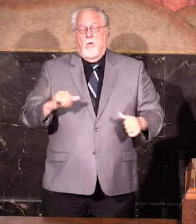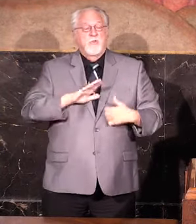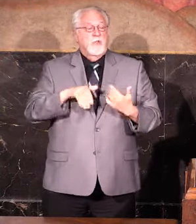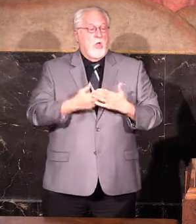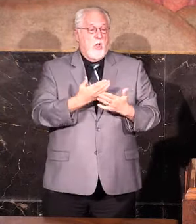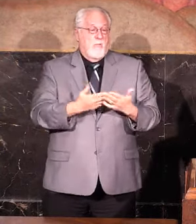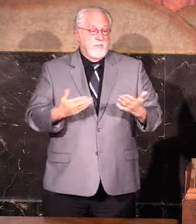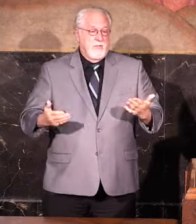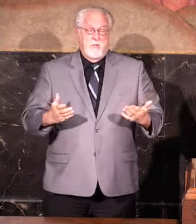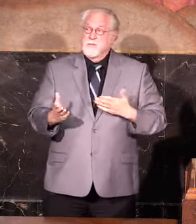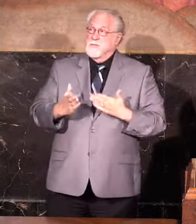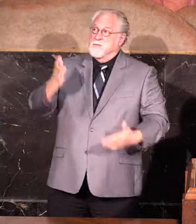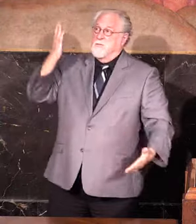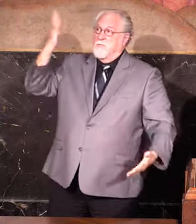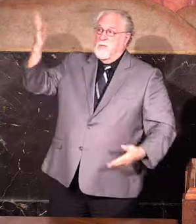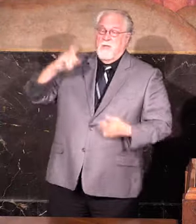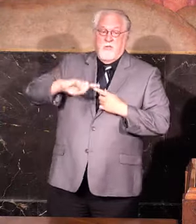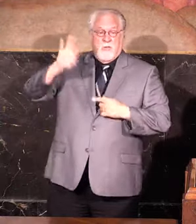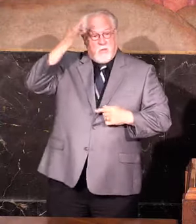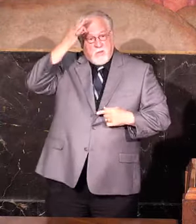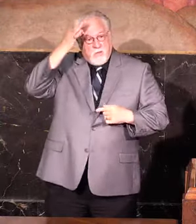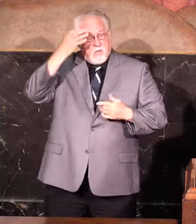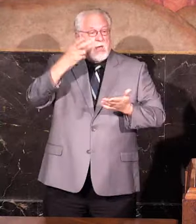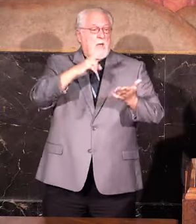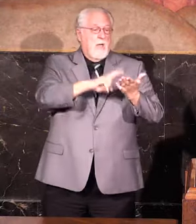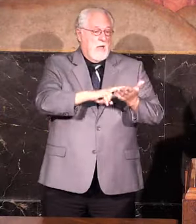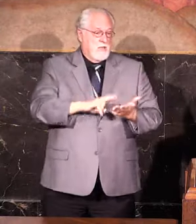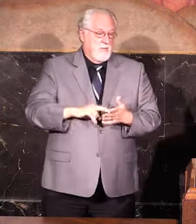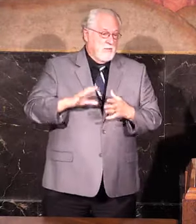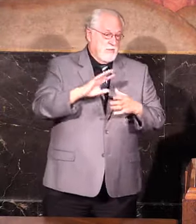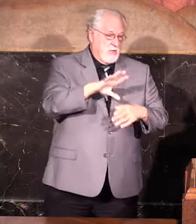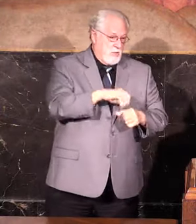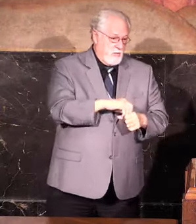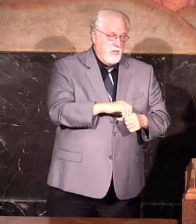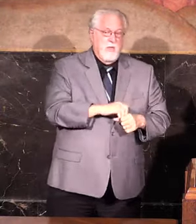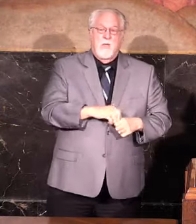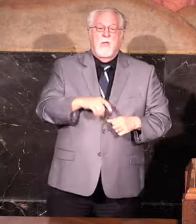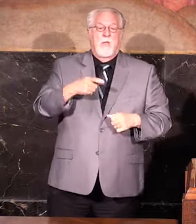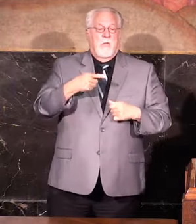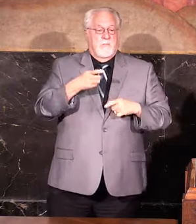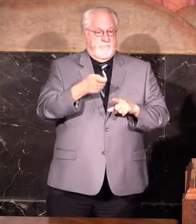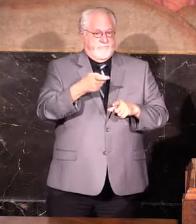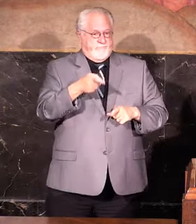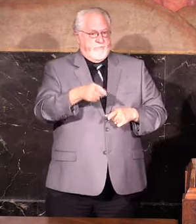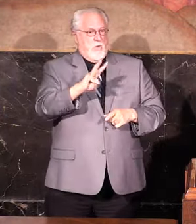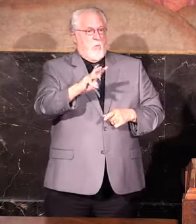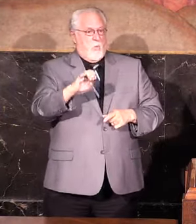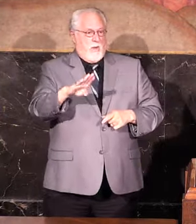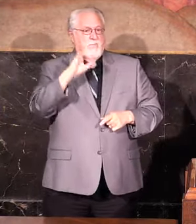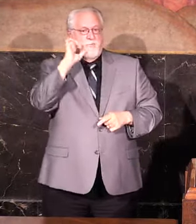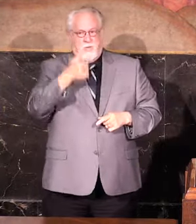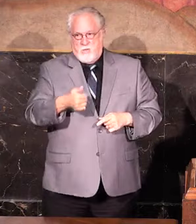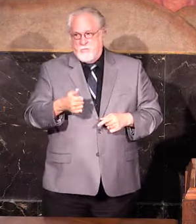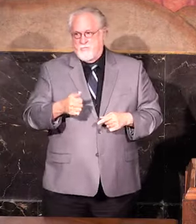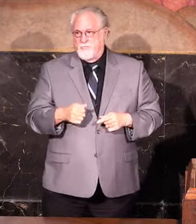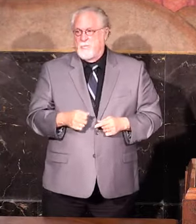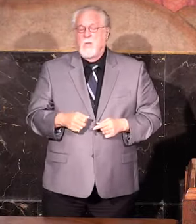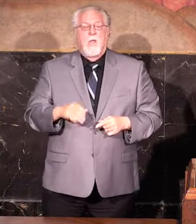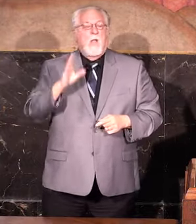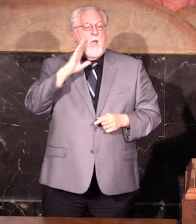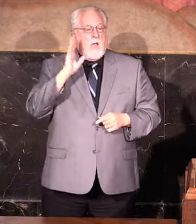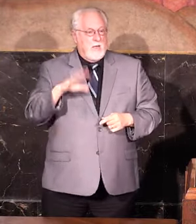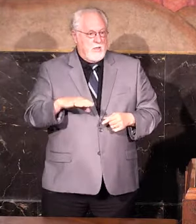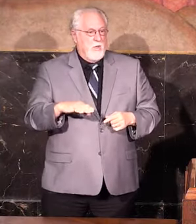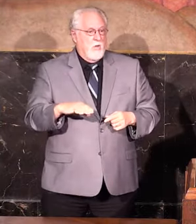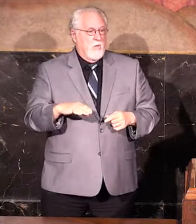materials submitted to the federal government, including contracts associated with this plan, on its website tomorrow. I know that